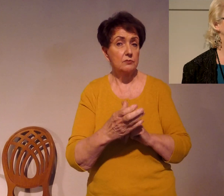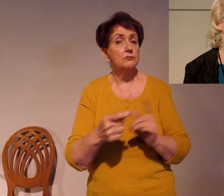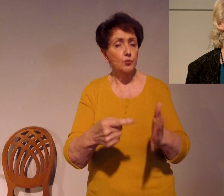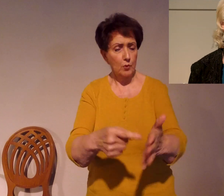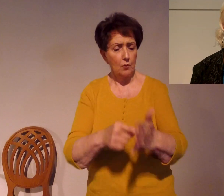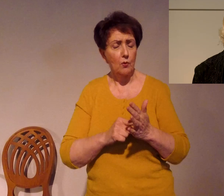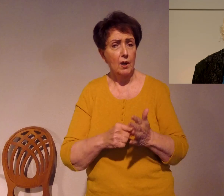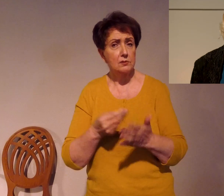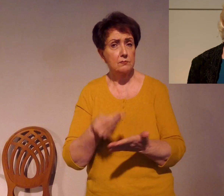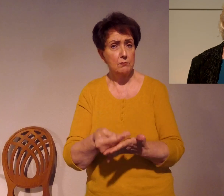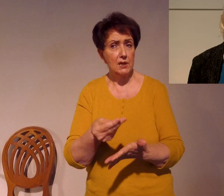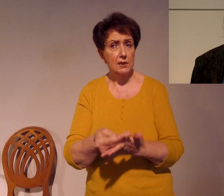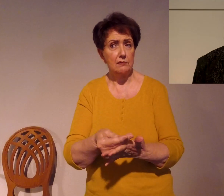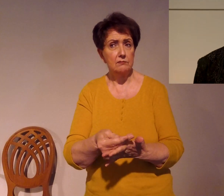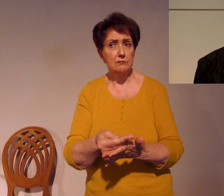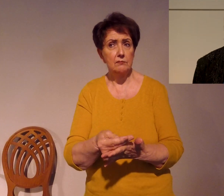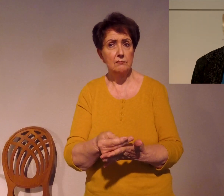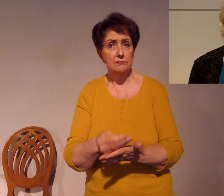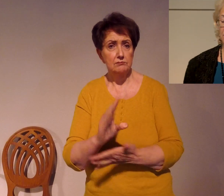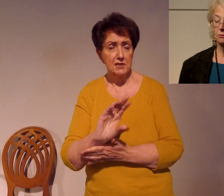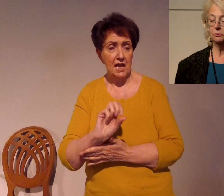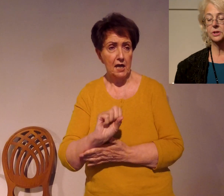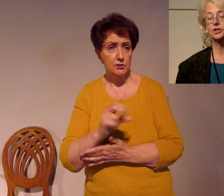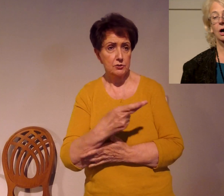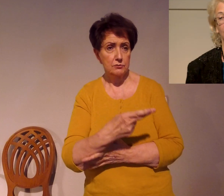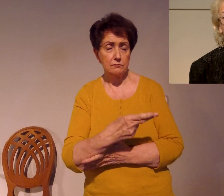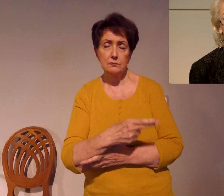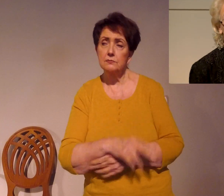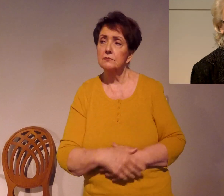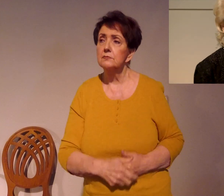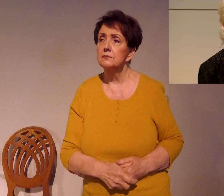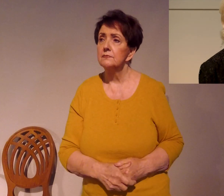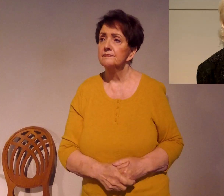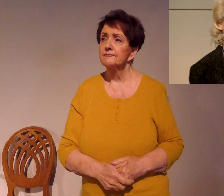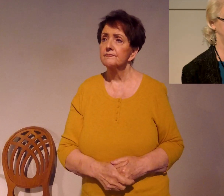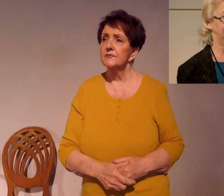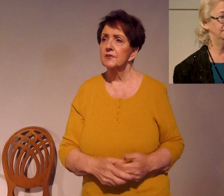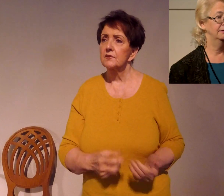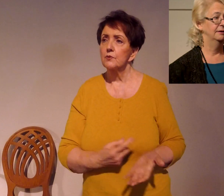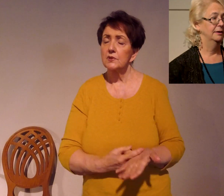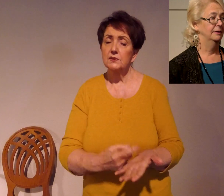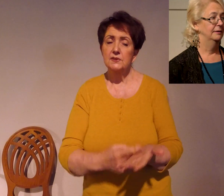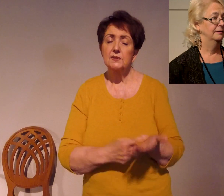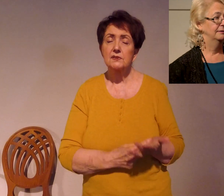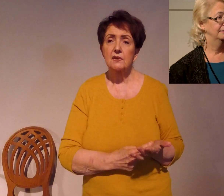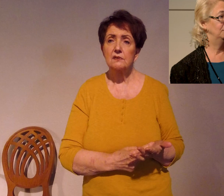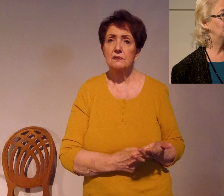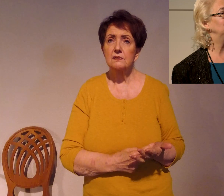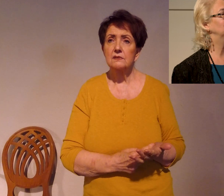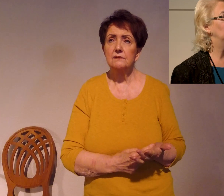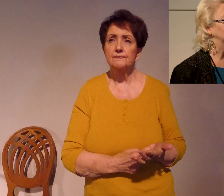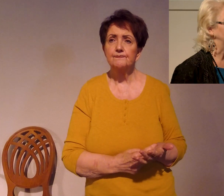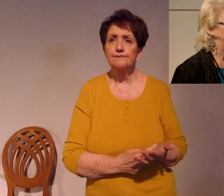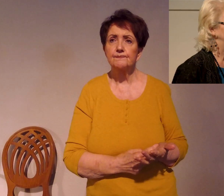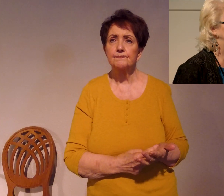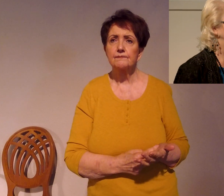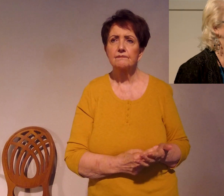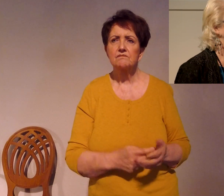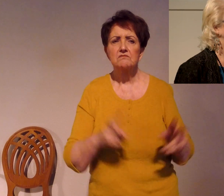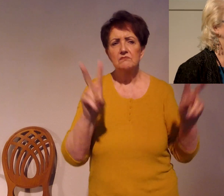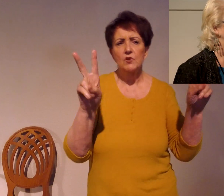requires money. And so we want to talk about this thing. And what do we call